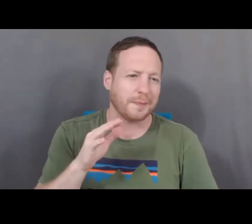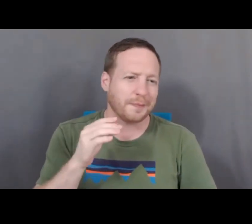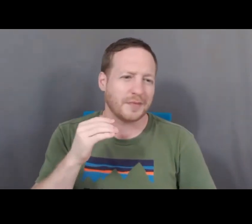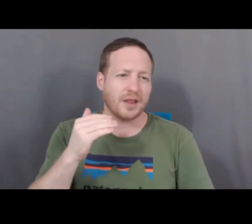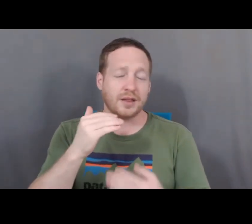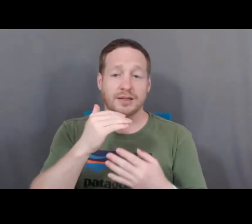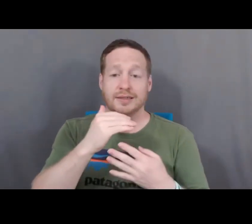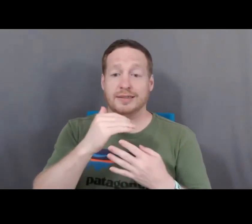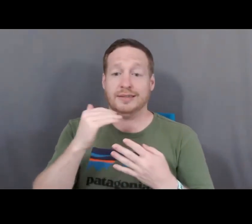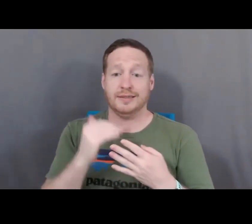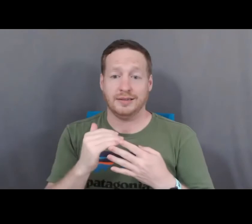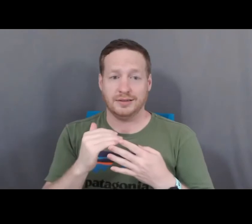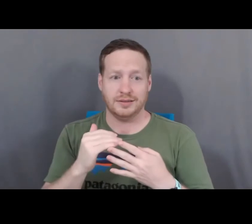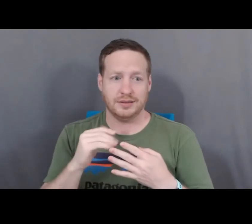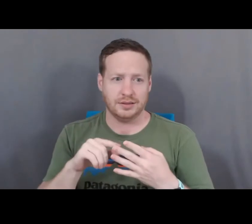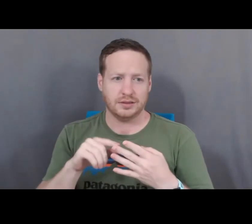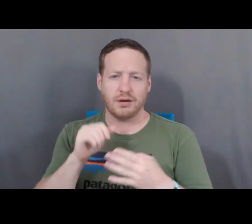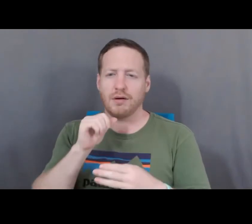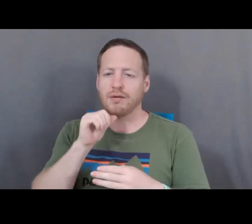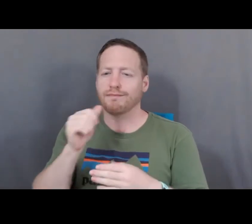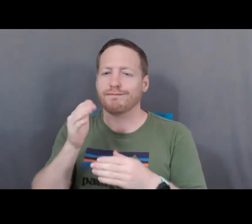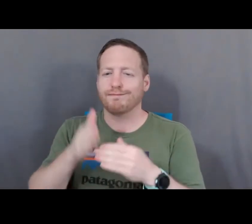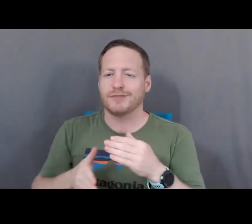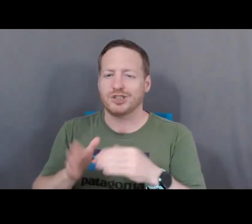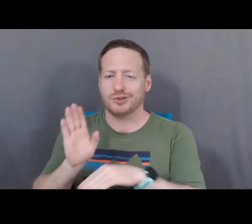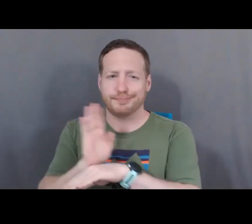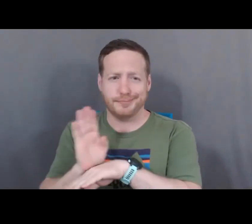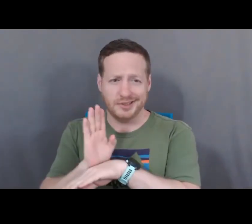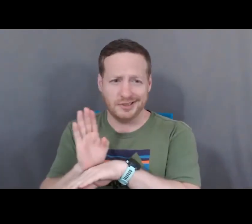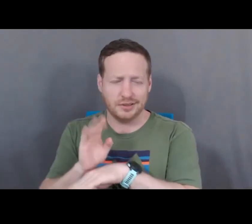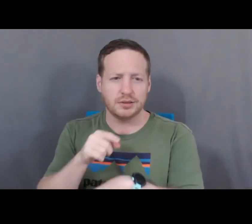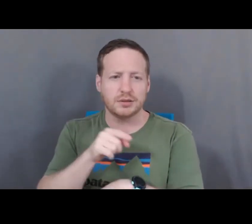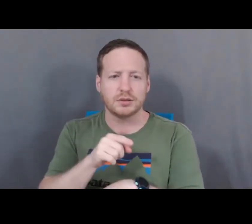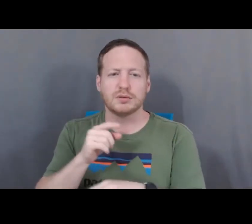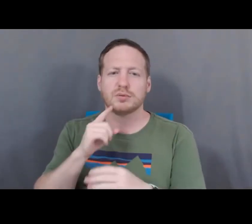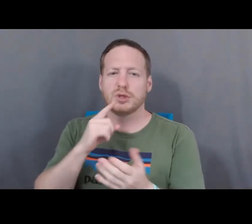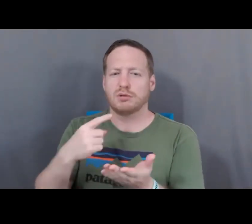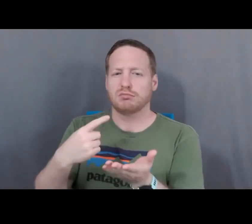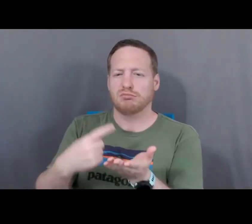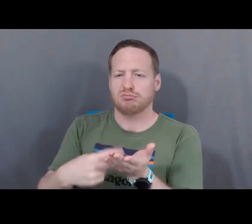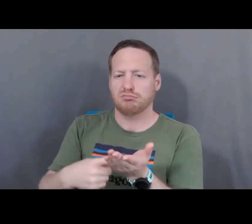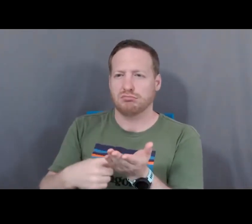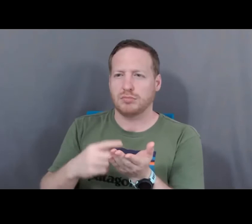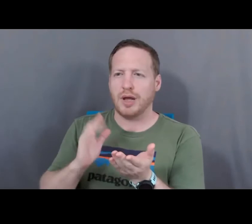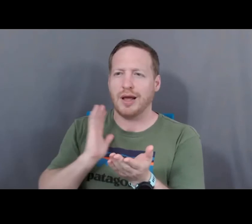So this item, which is 9B, under unfinished business, it